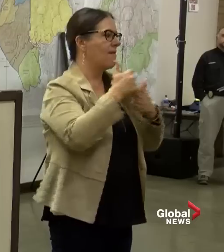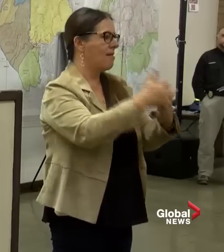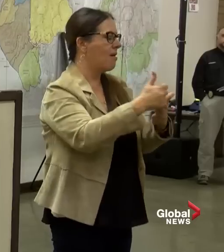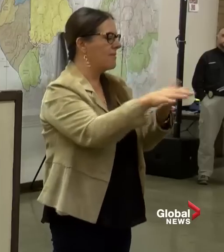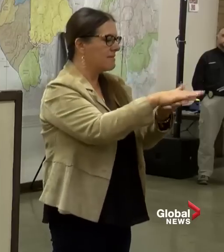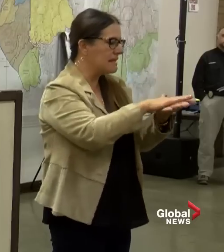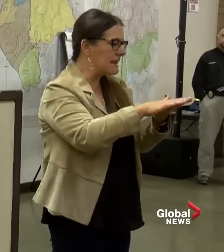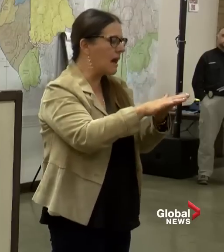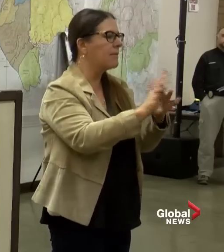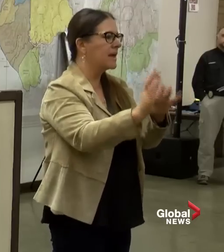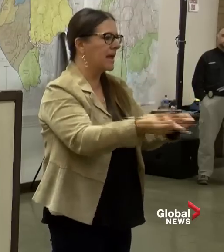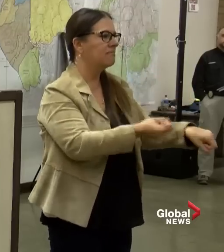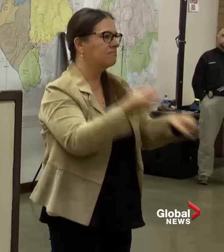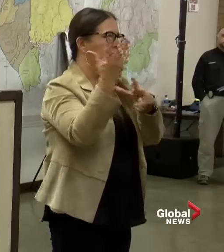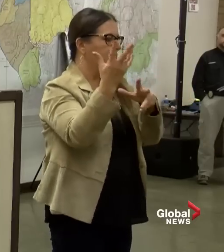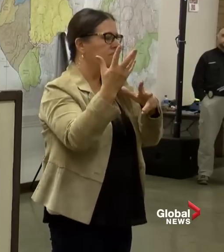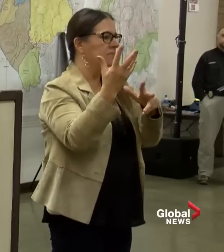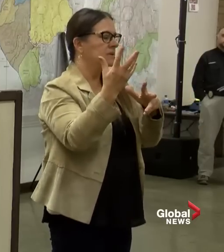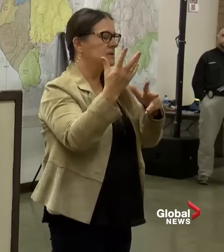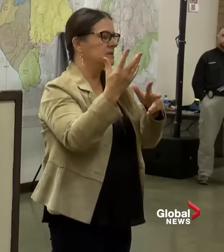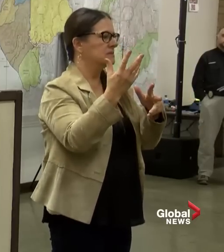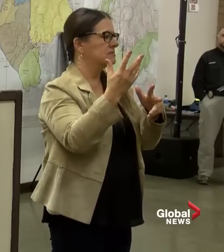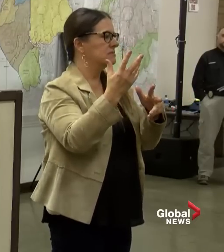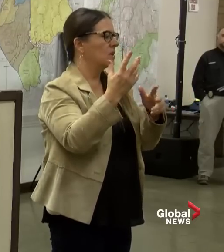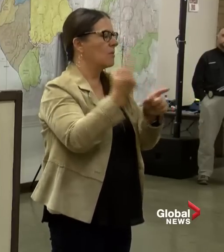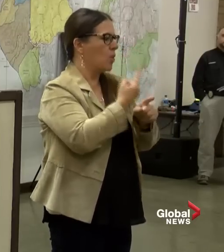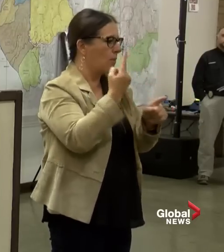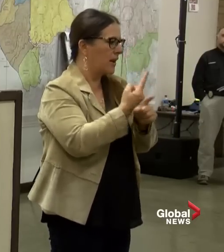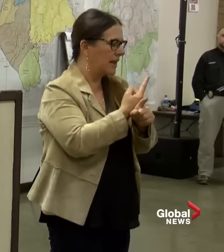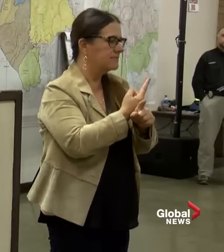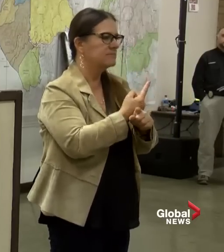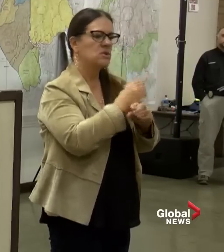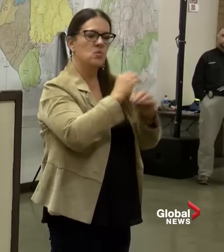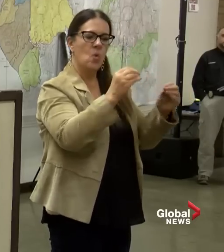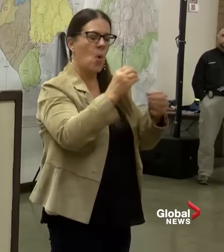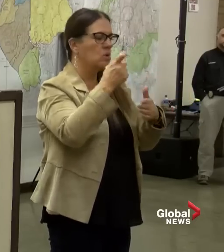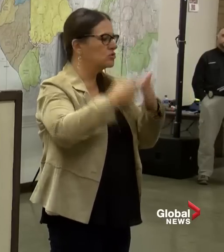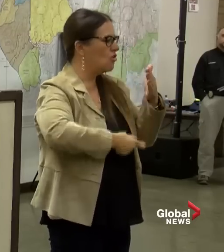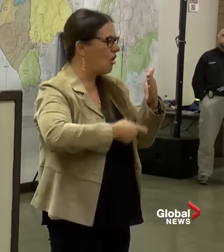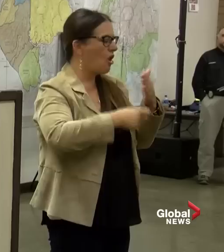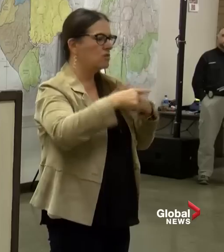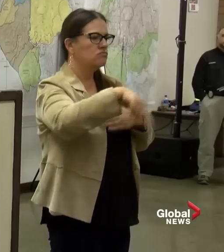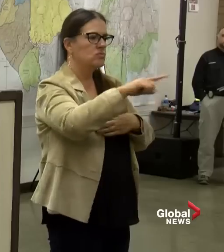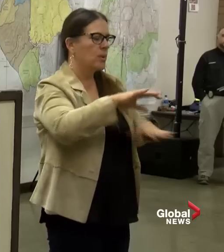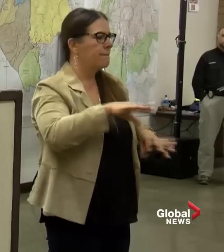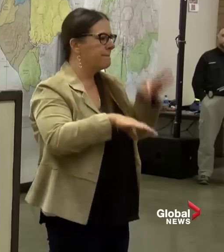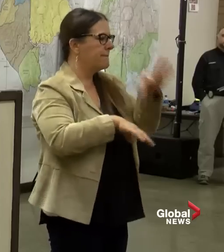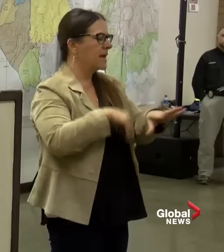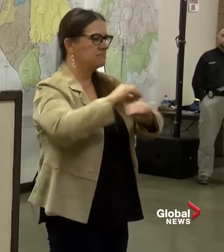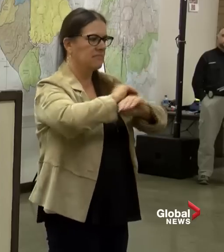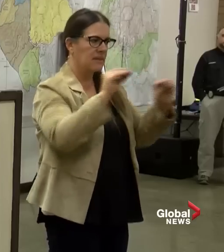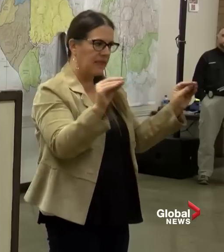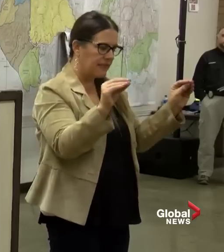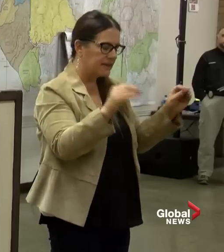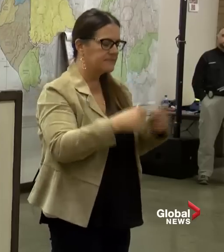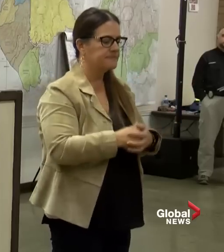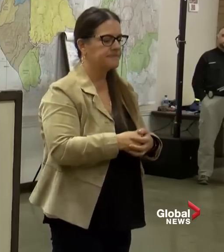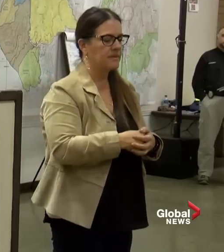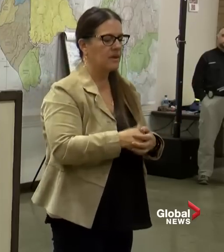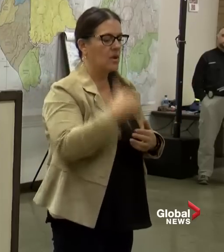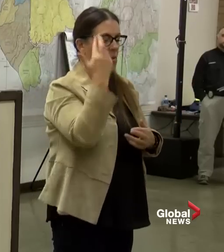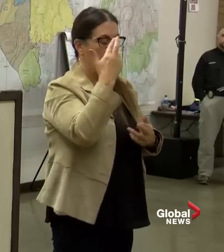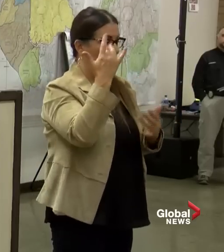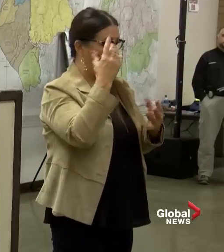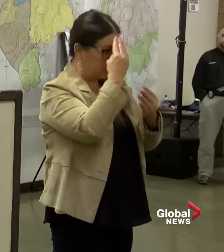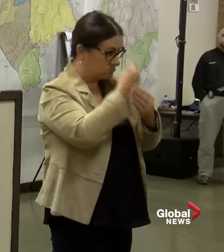ash as a result of the fire at no cost to the property owner. We bring you this